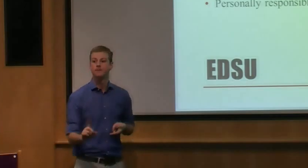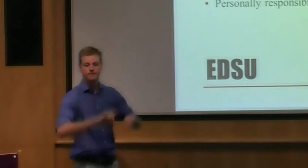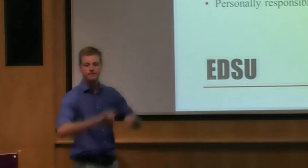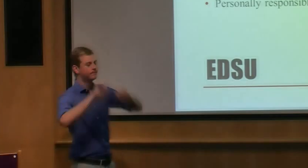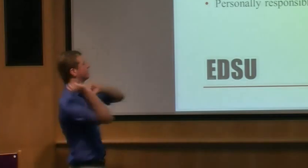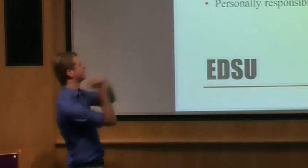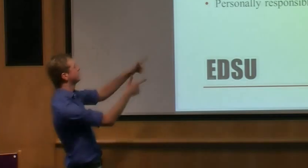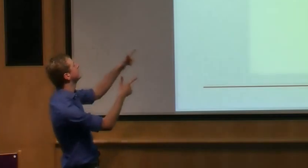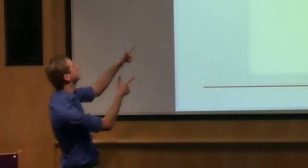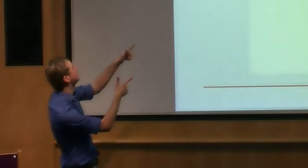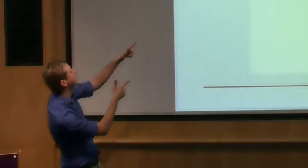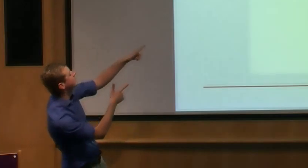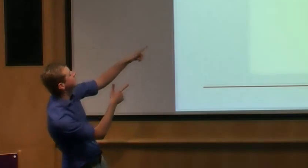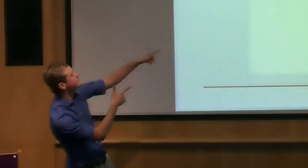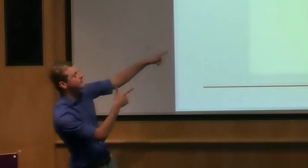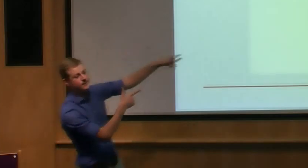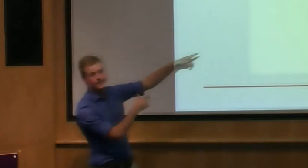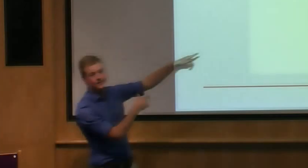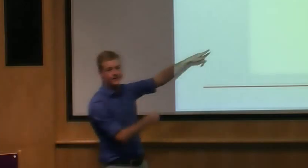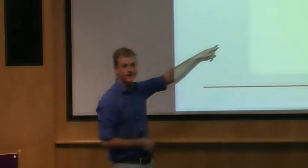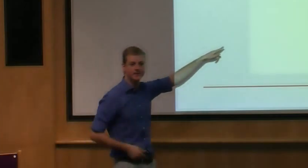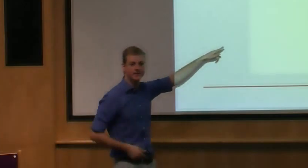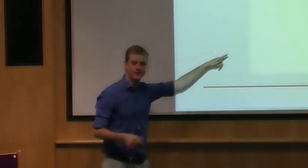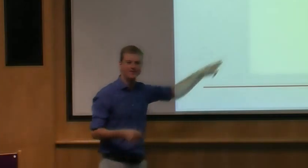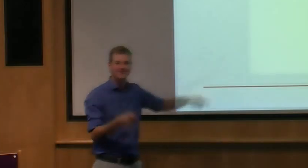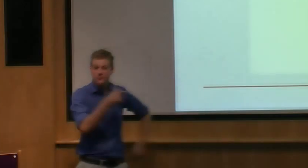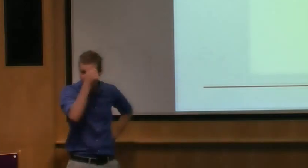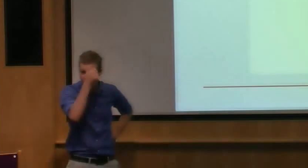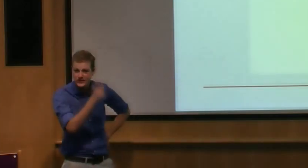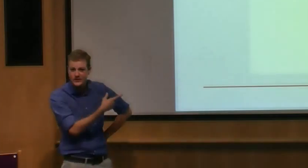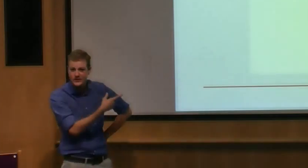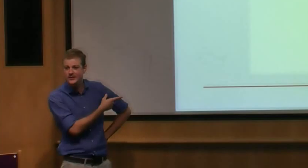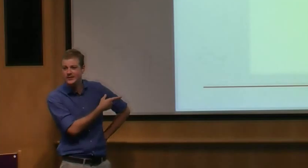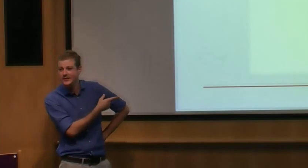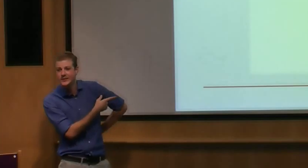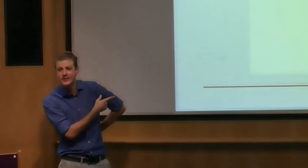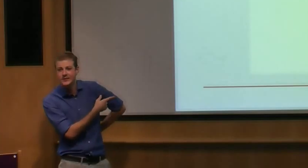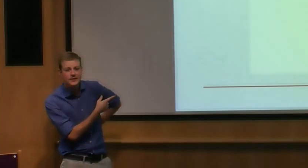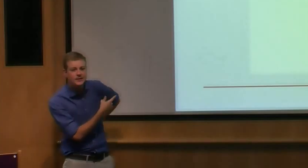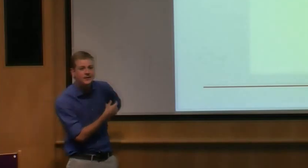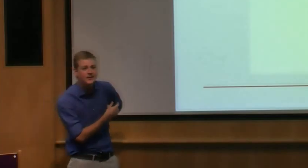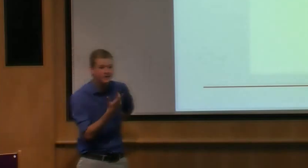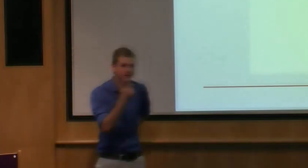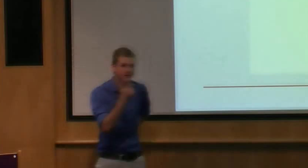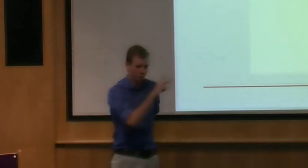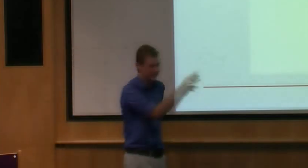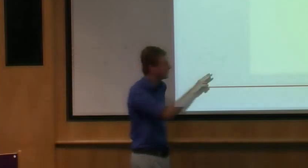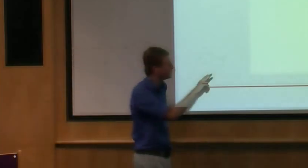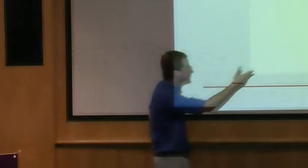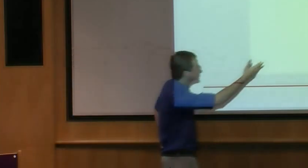doing video calls with them to help to set everything up. Now, Do any of you know what this organisation